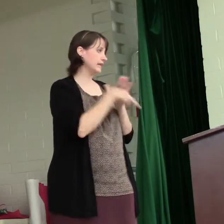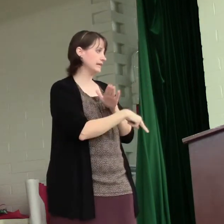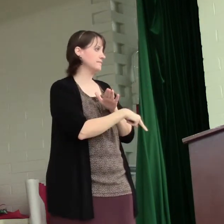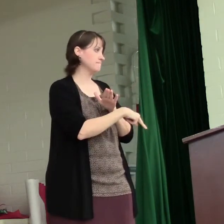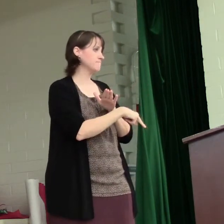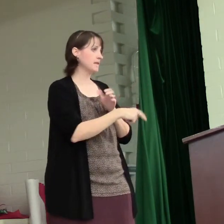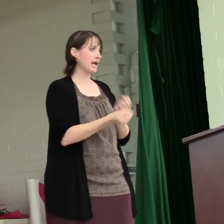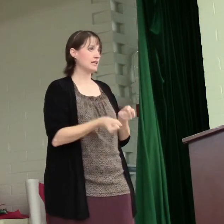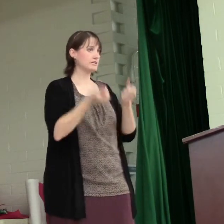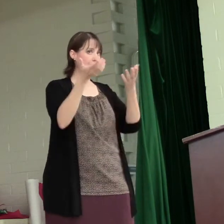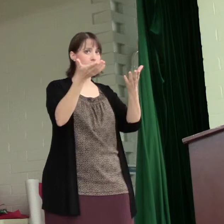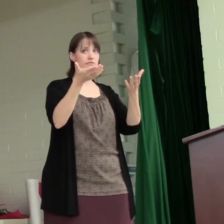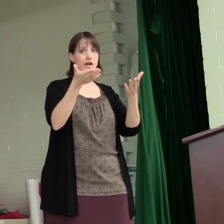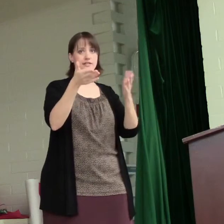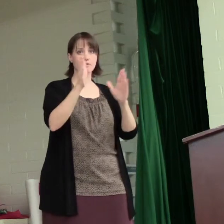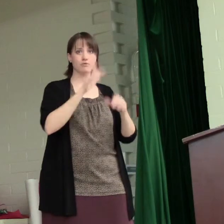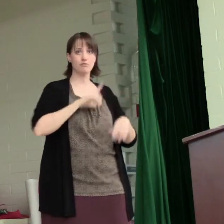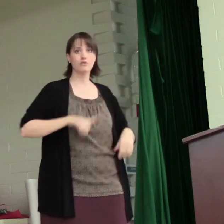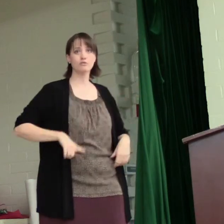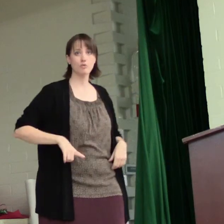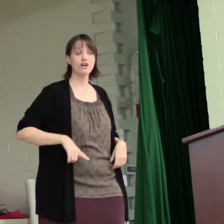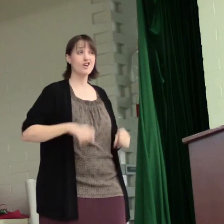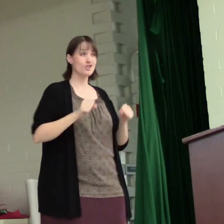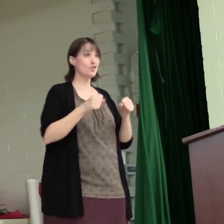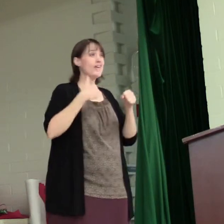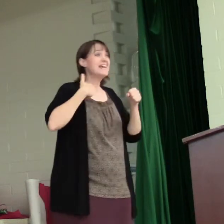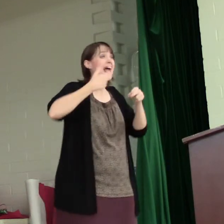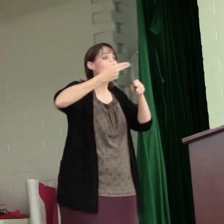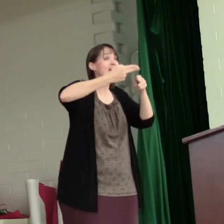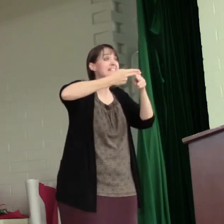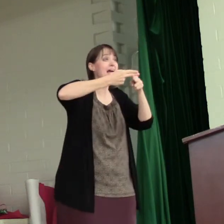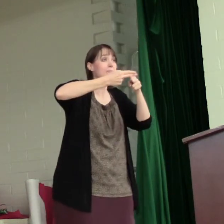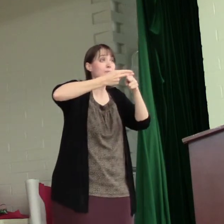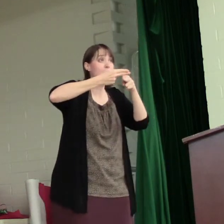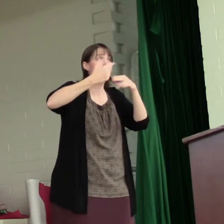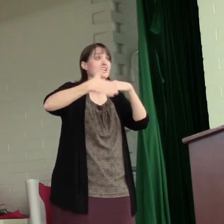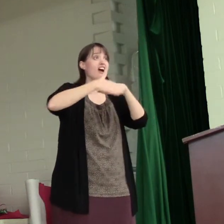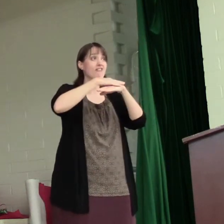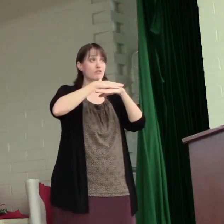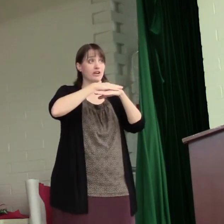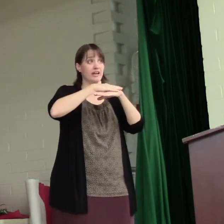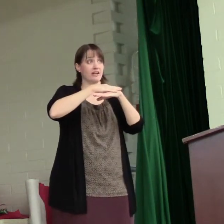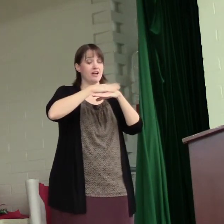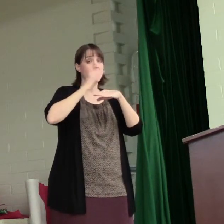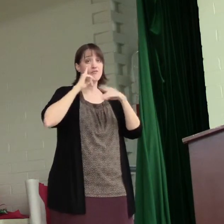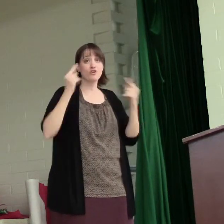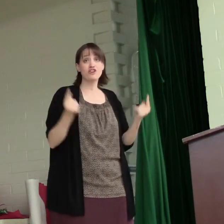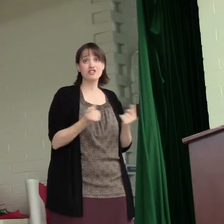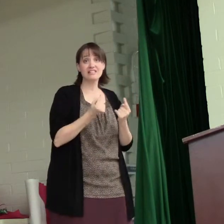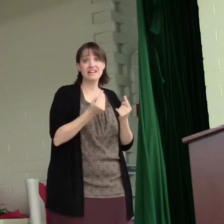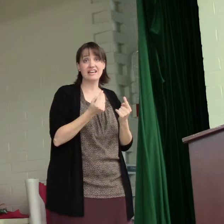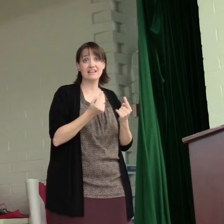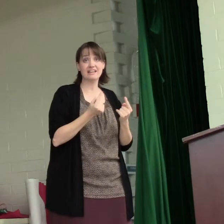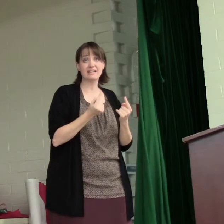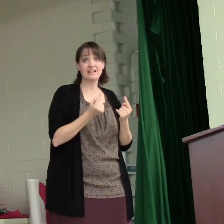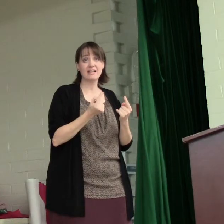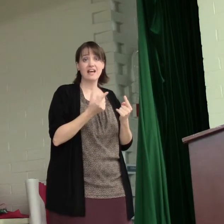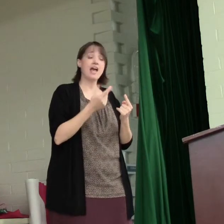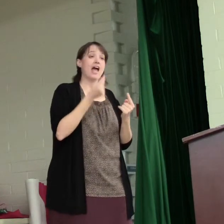it and sacrifice it before the Lord so they could have a temporary covering for their sin. And